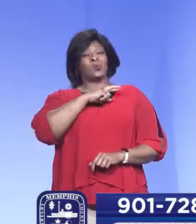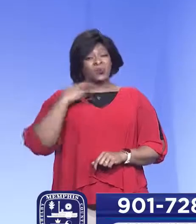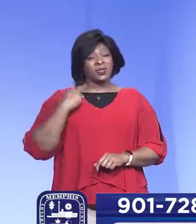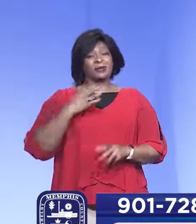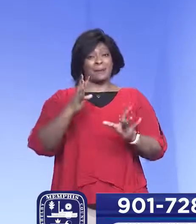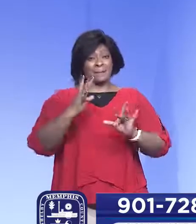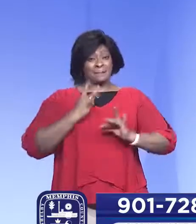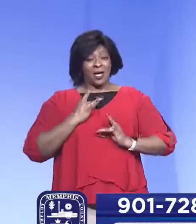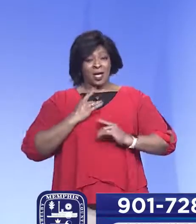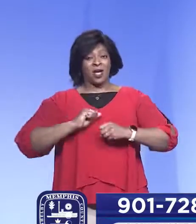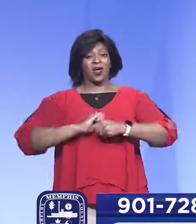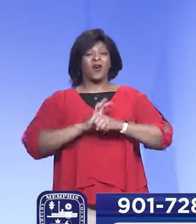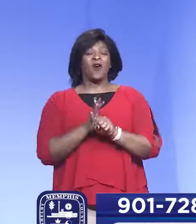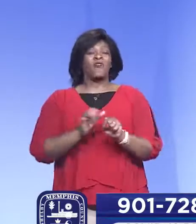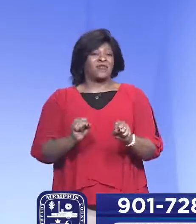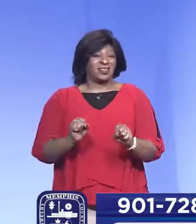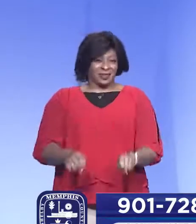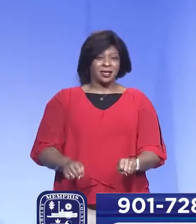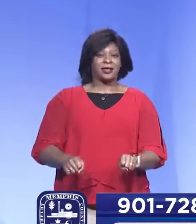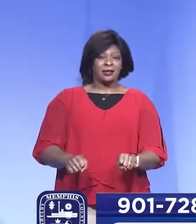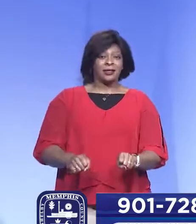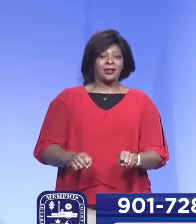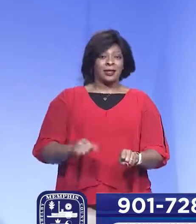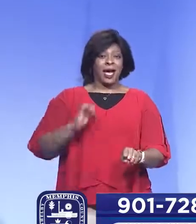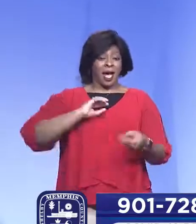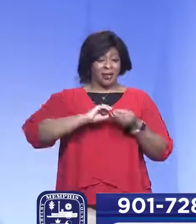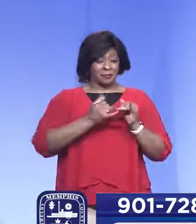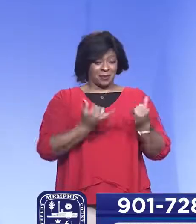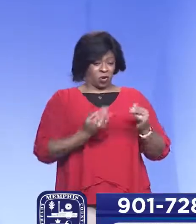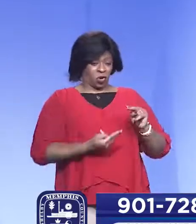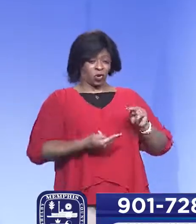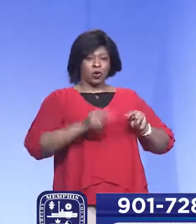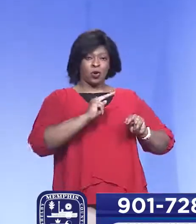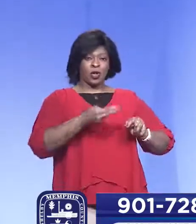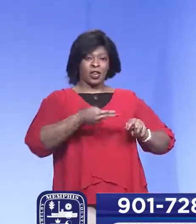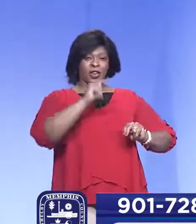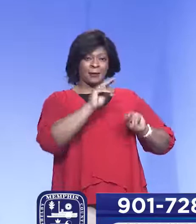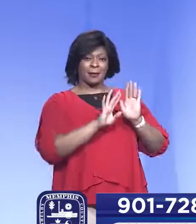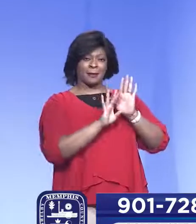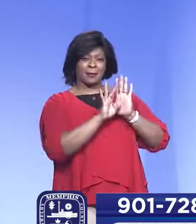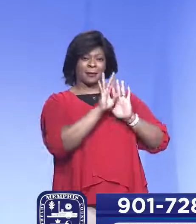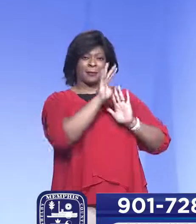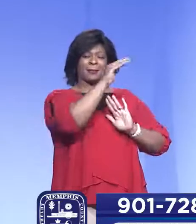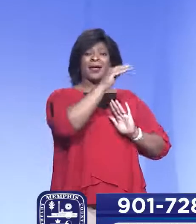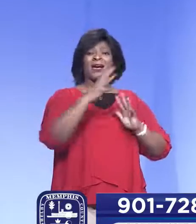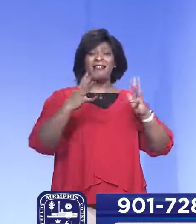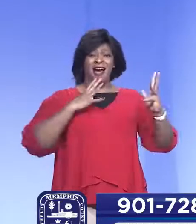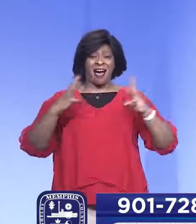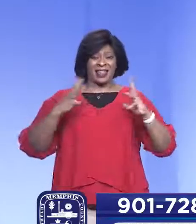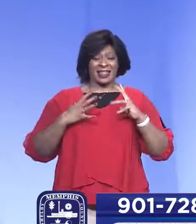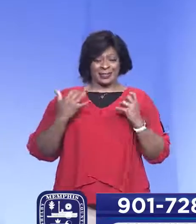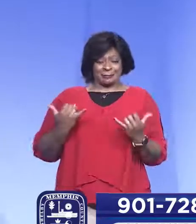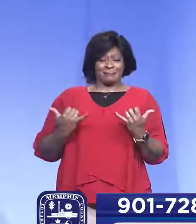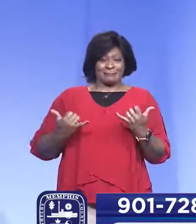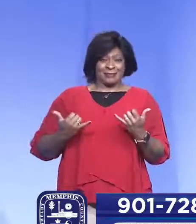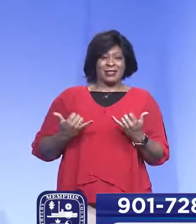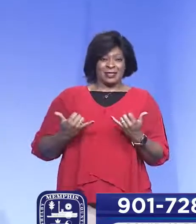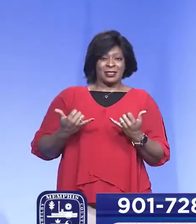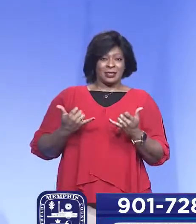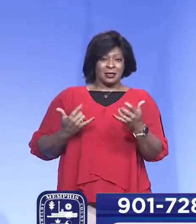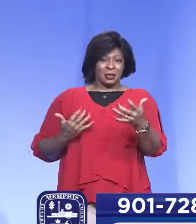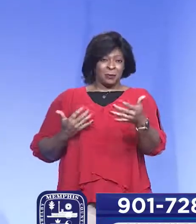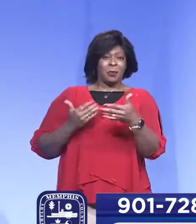infection. So as our numbers escalate and as the holidays